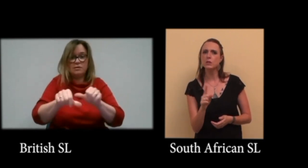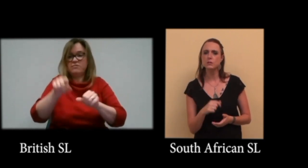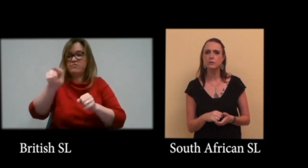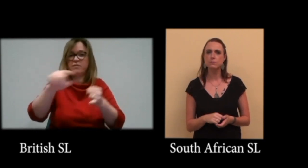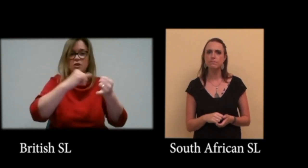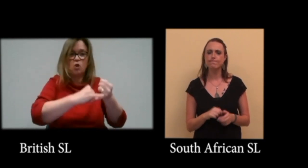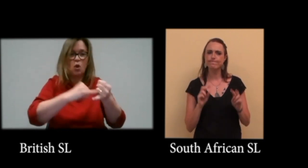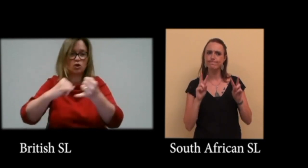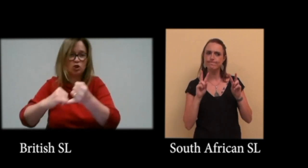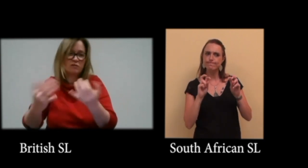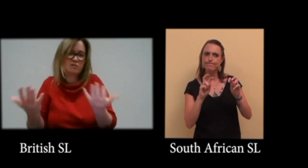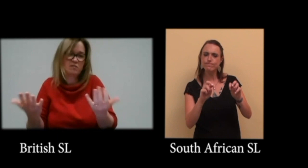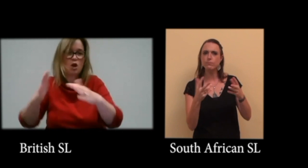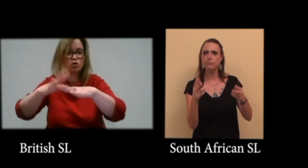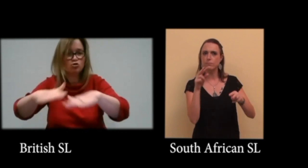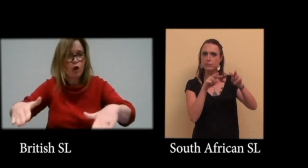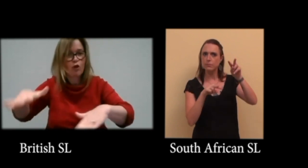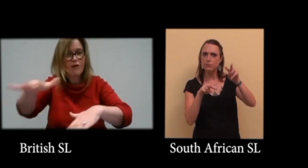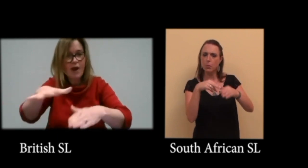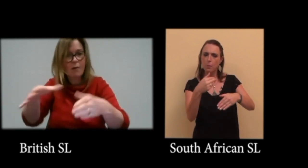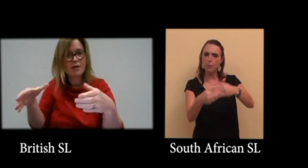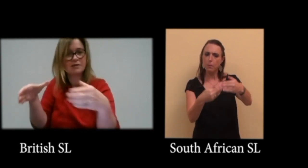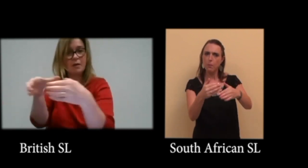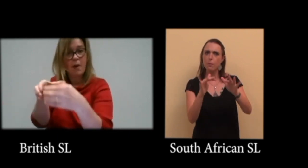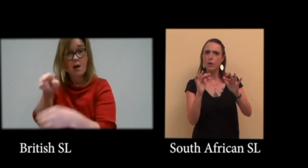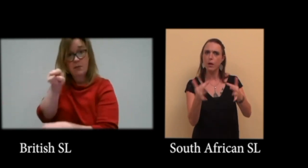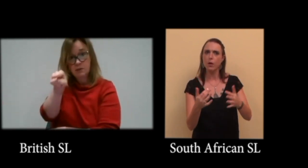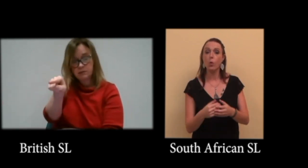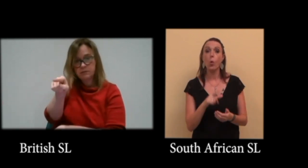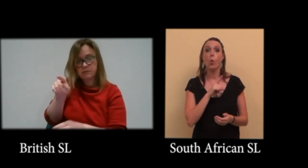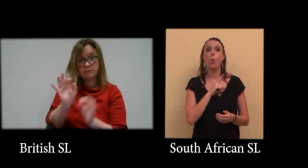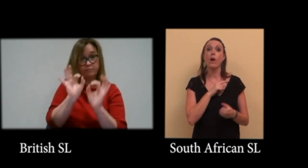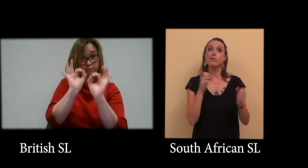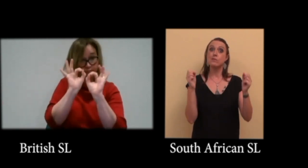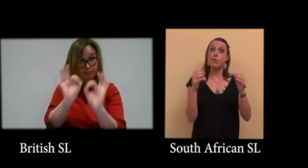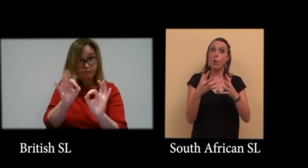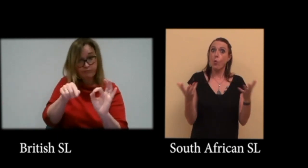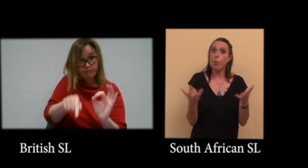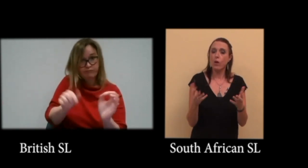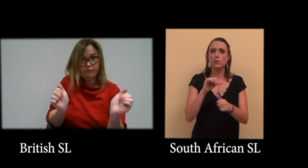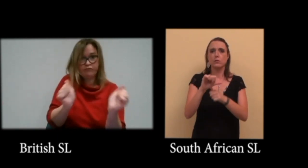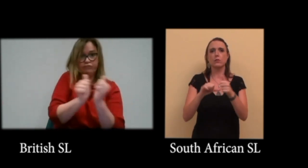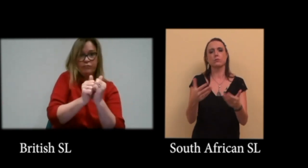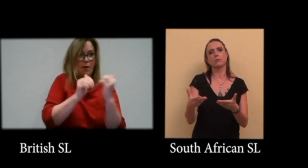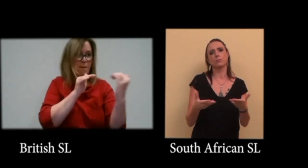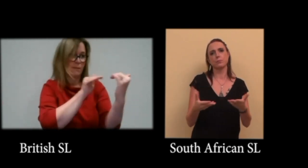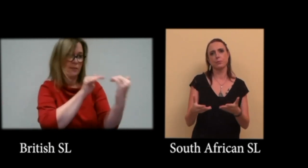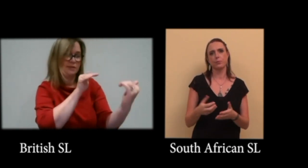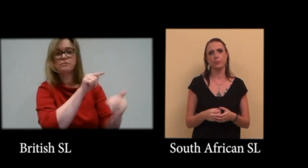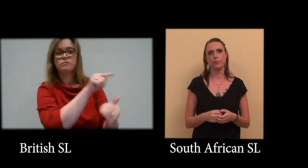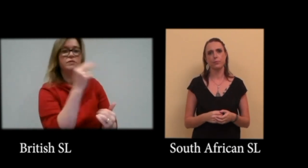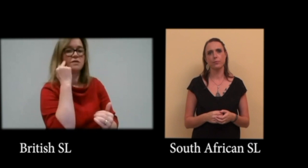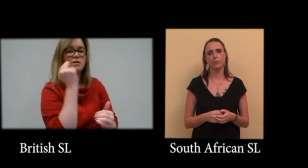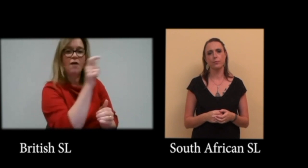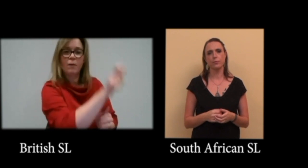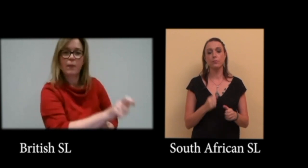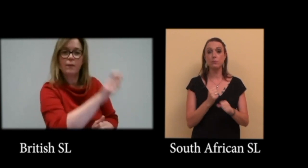So for my PhD, I was looking at the assessment process first because it starts with social